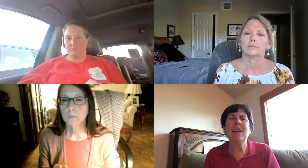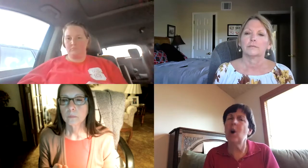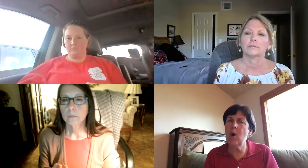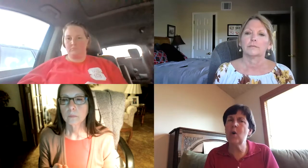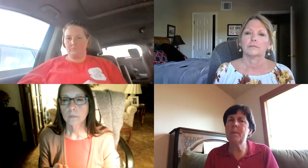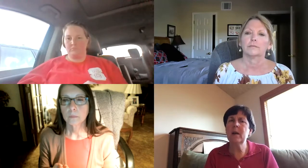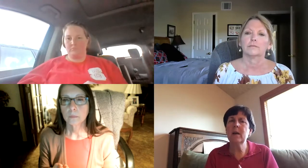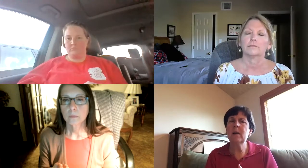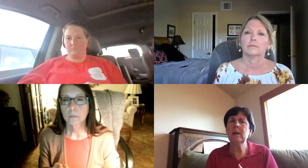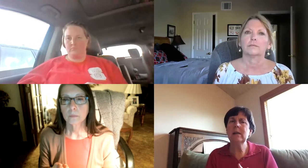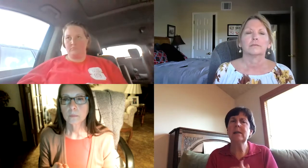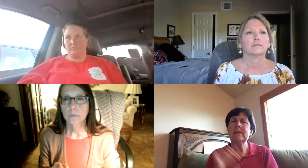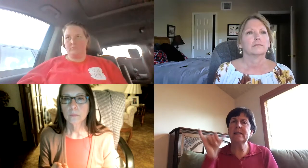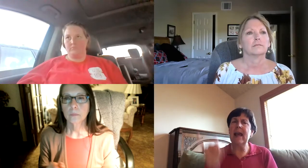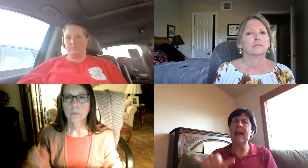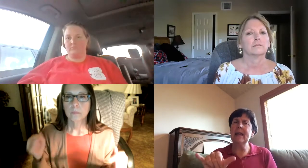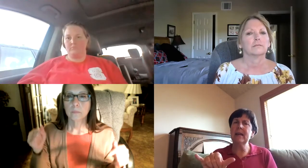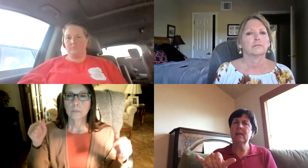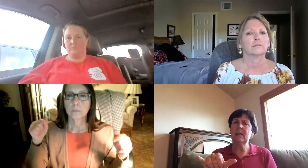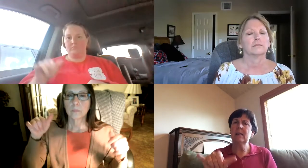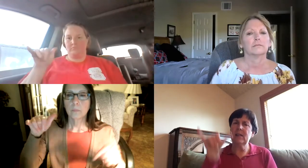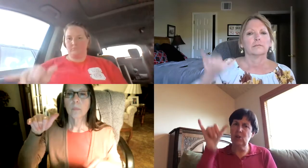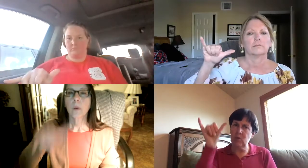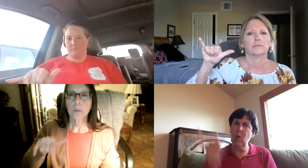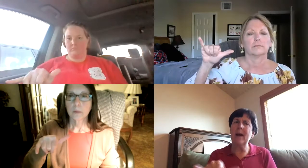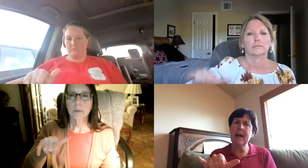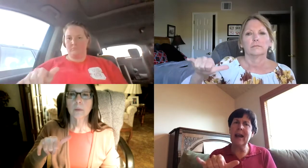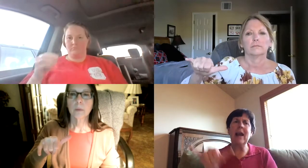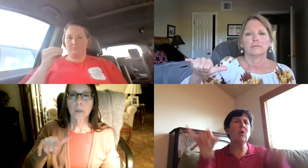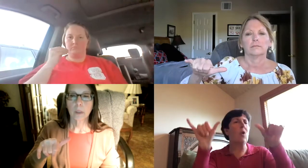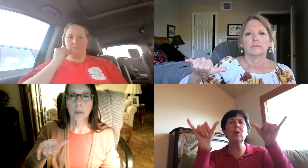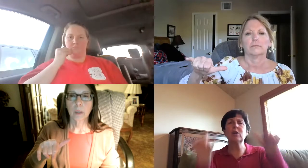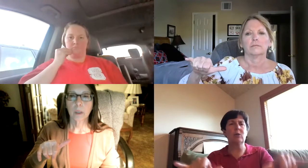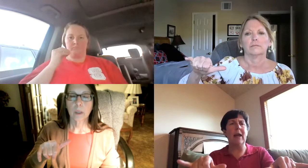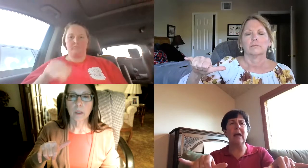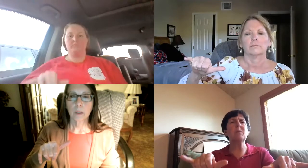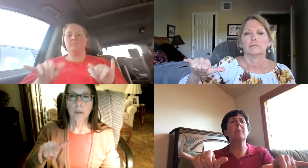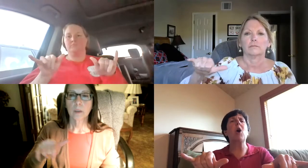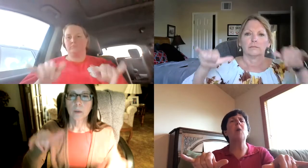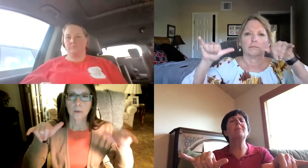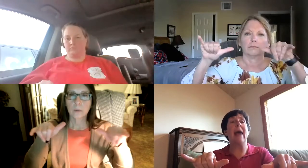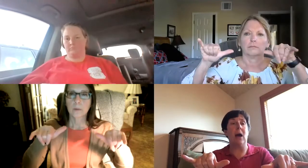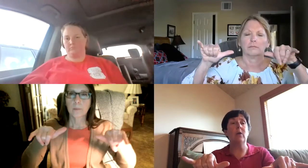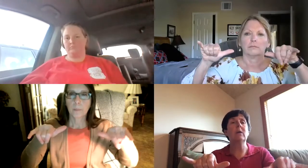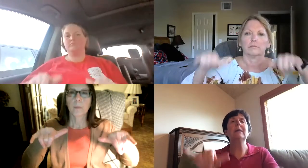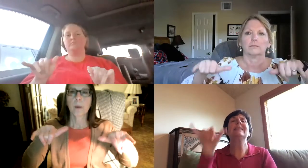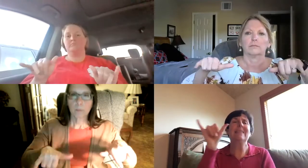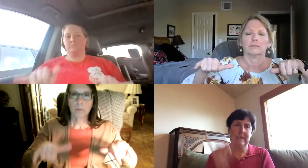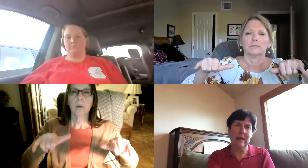Stay home. Stay is just one hand or two hands, but palm